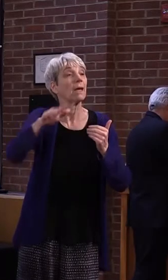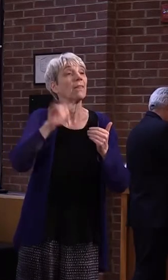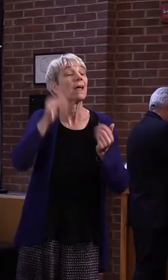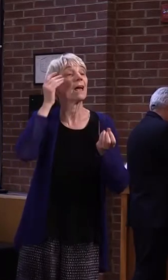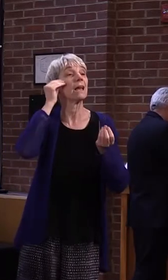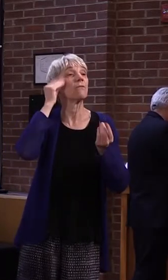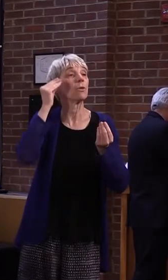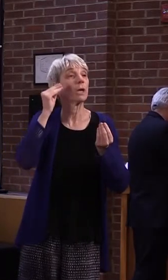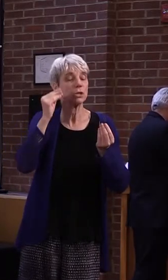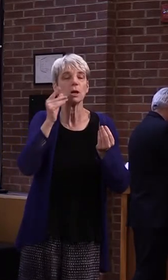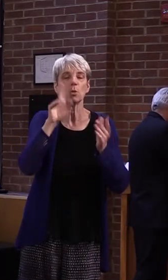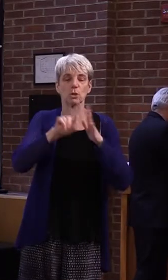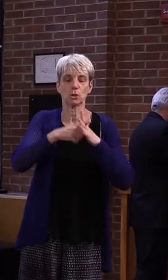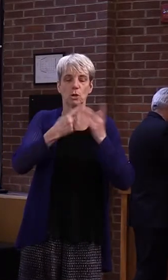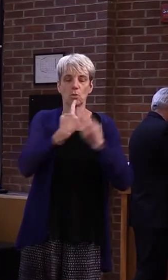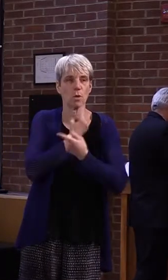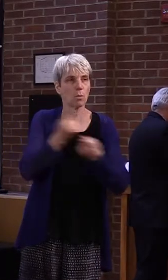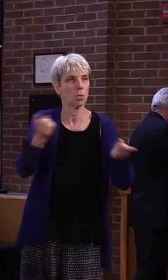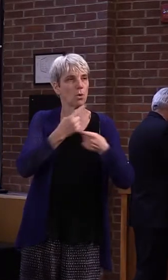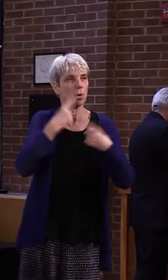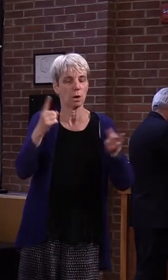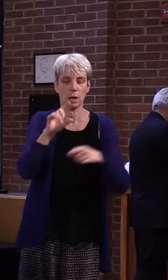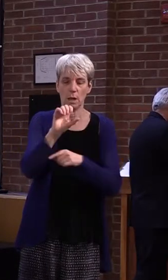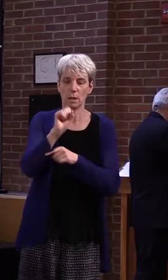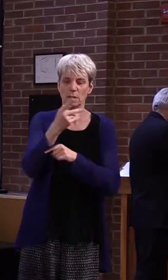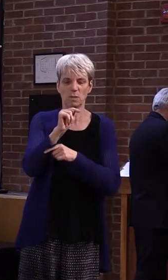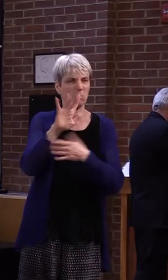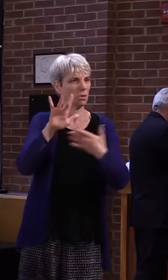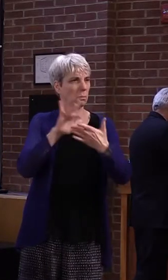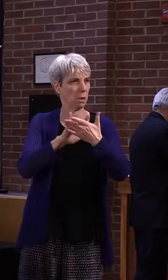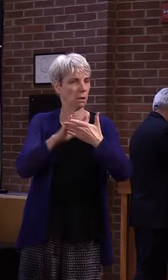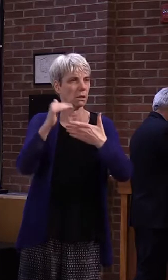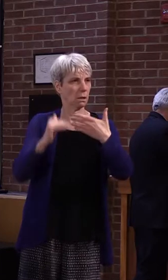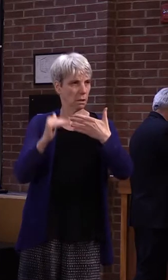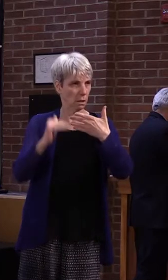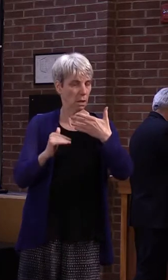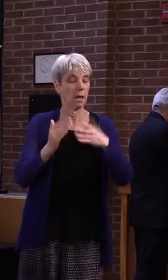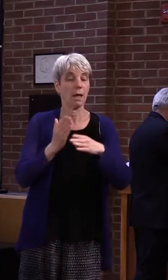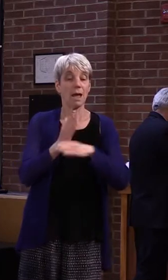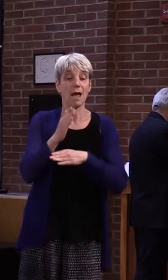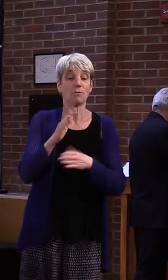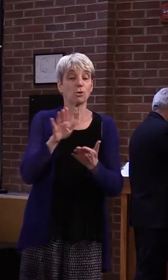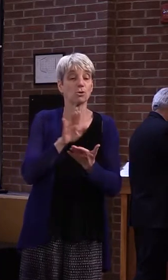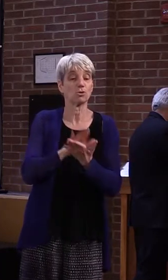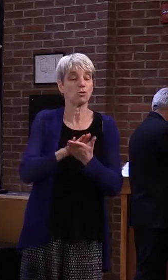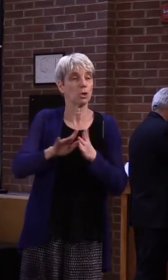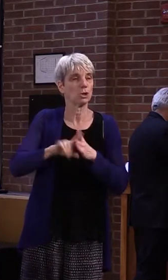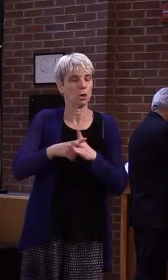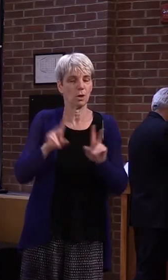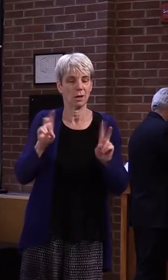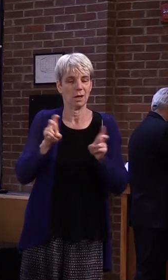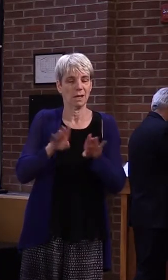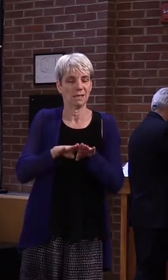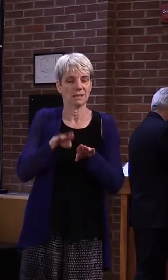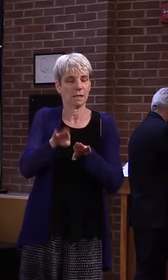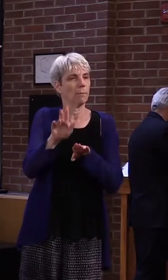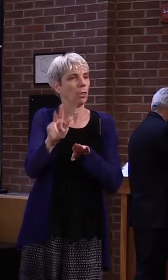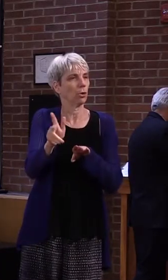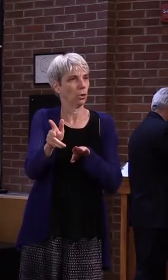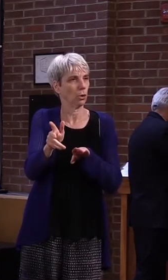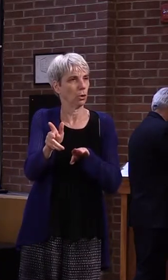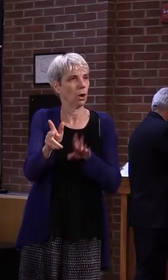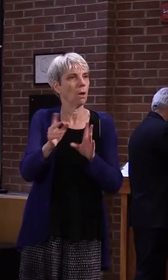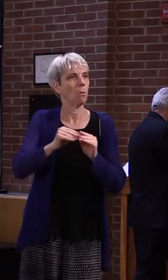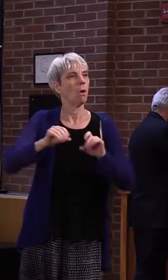collection in late September, or after we make the shift to step 3, which we expect to make around the same time frame if conditions remain